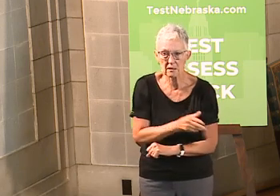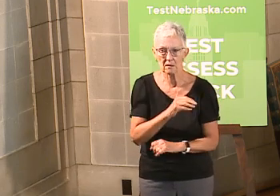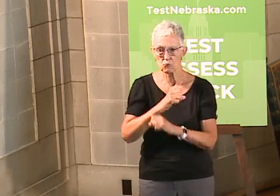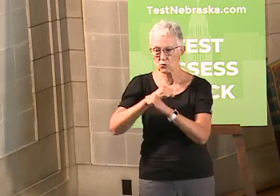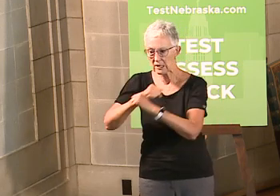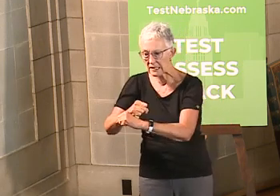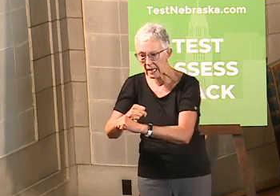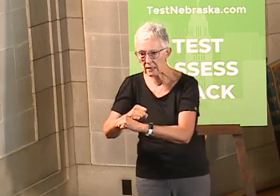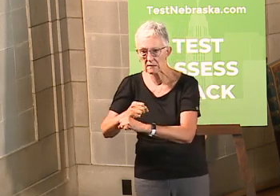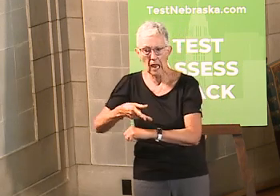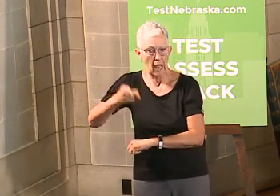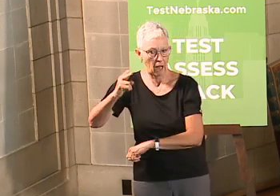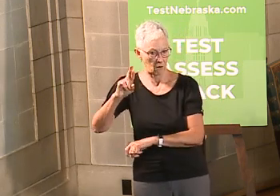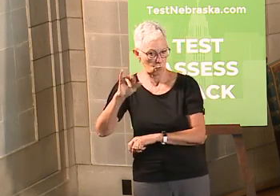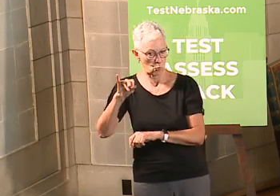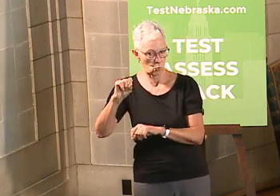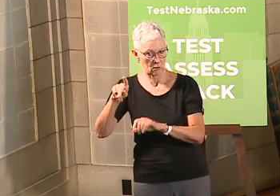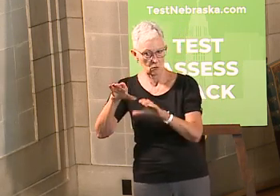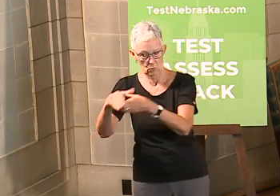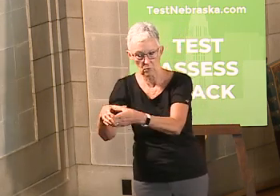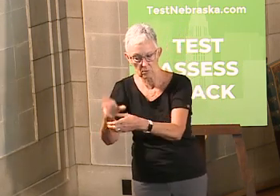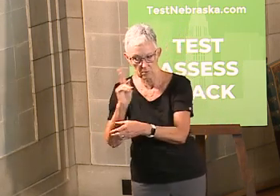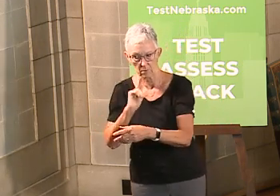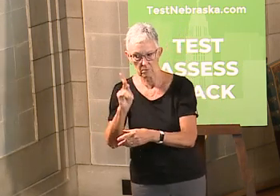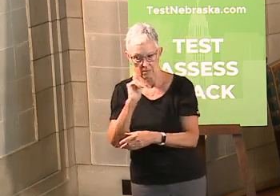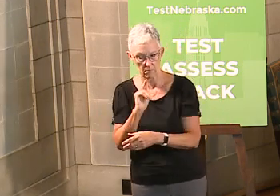have, and then allowing people to go back to a more normal life.